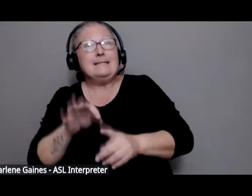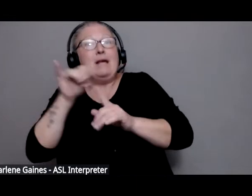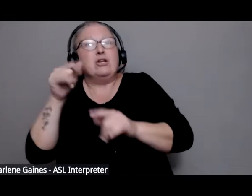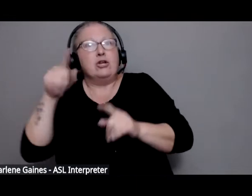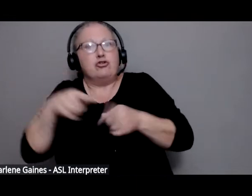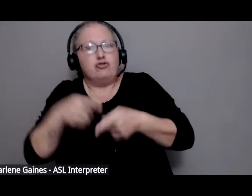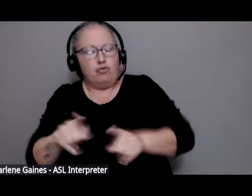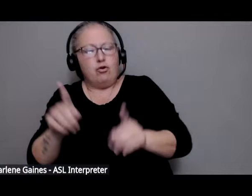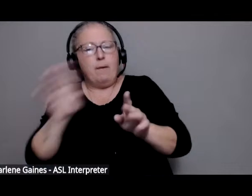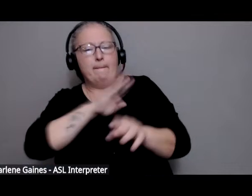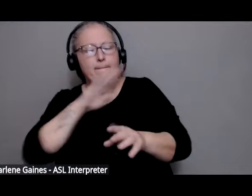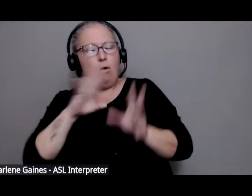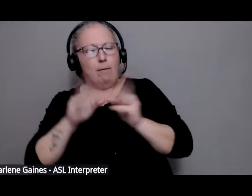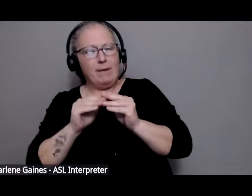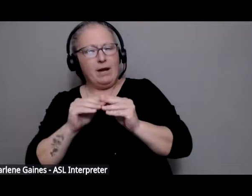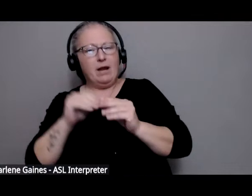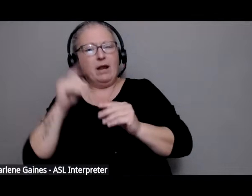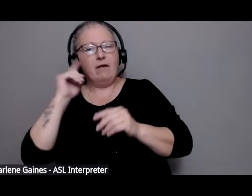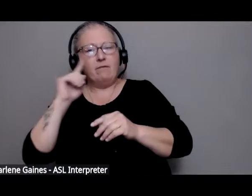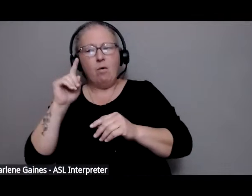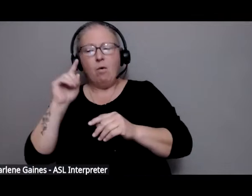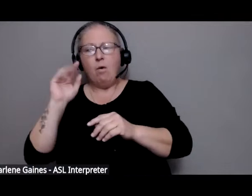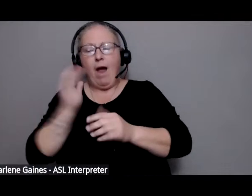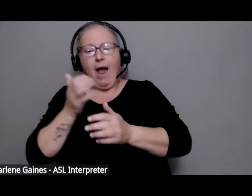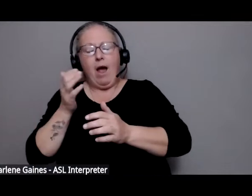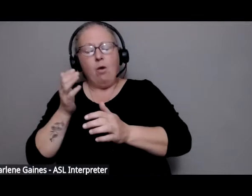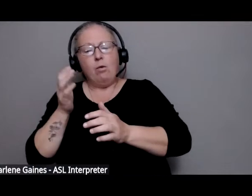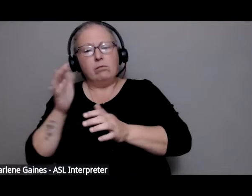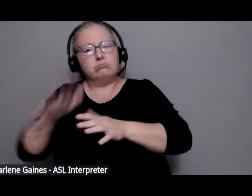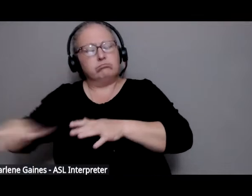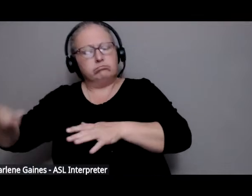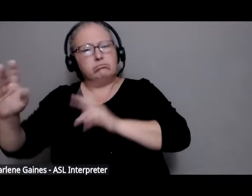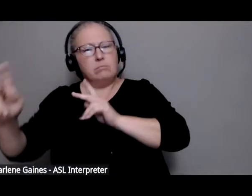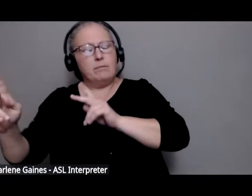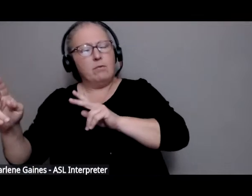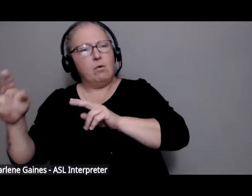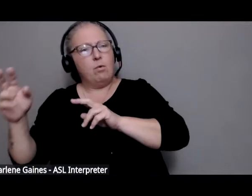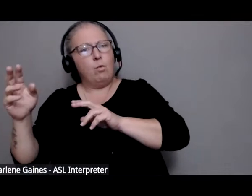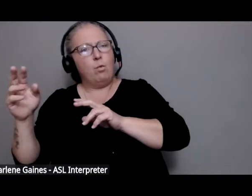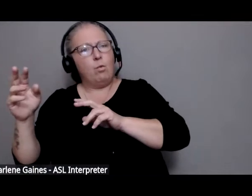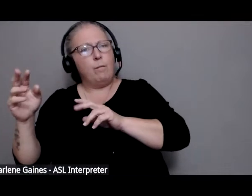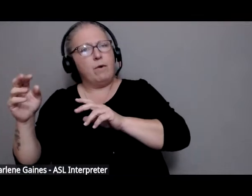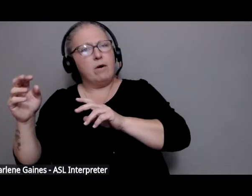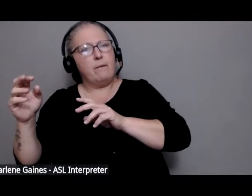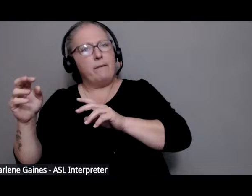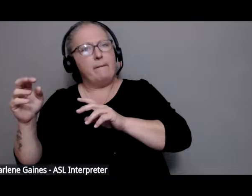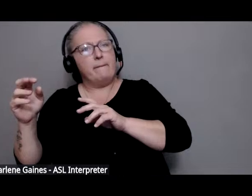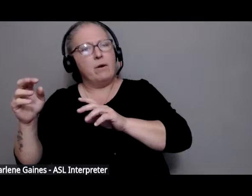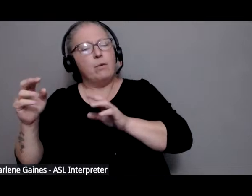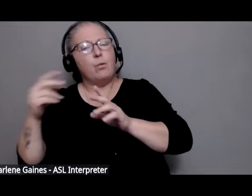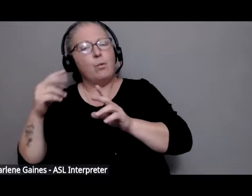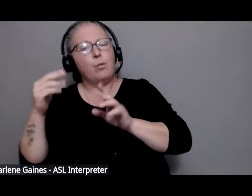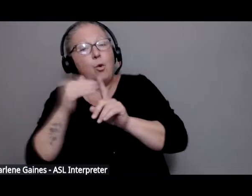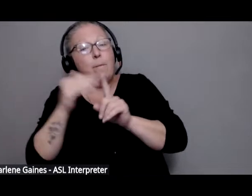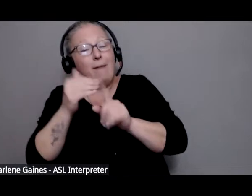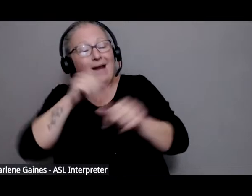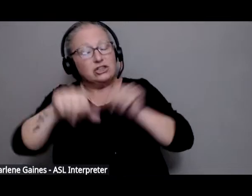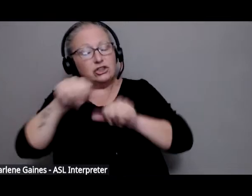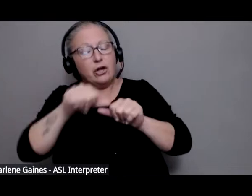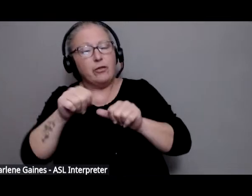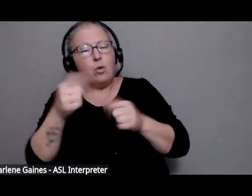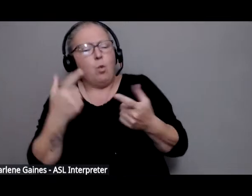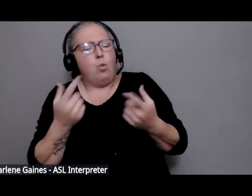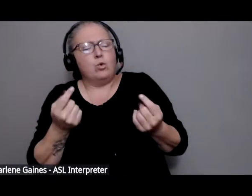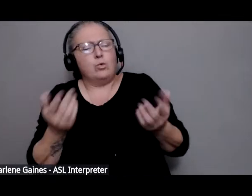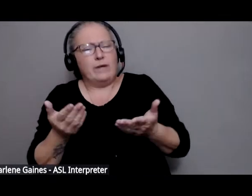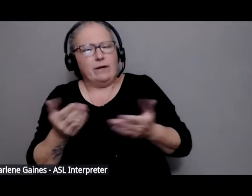communicate to our constituents and remind one another, what we're here doing, what we're trying to achieve. Our